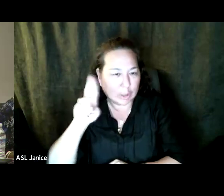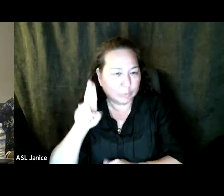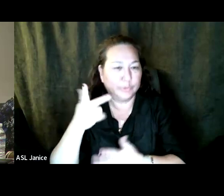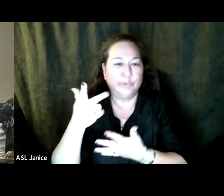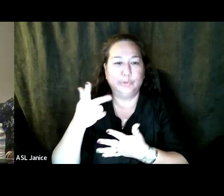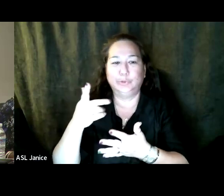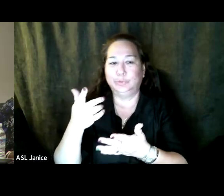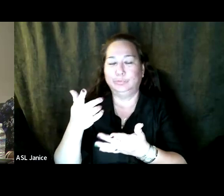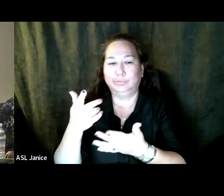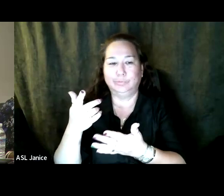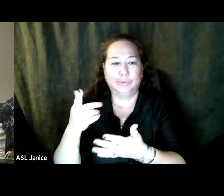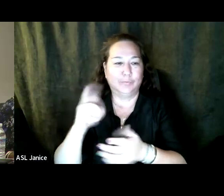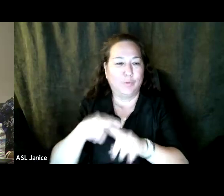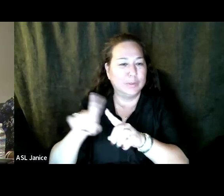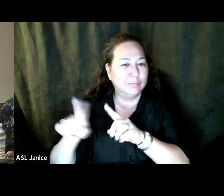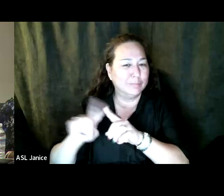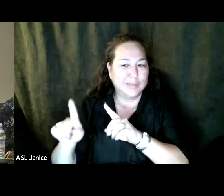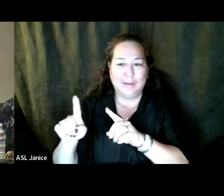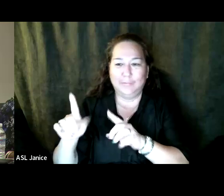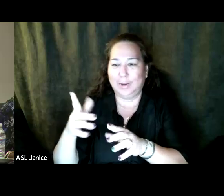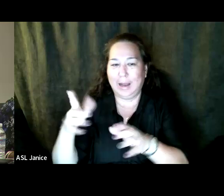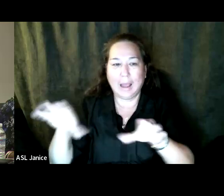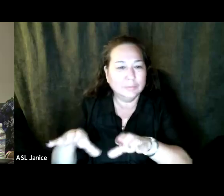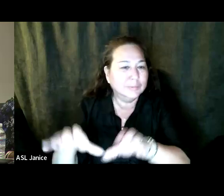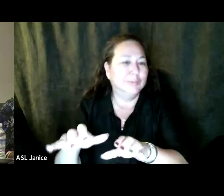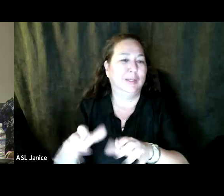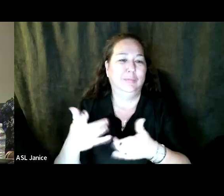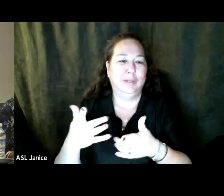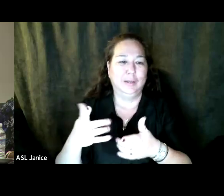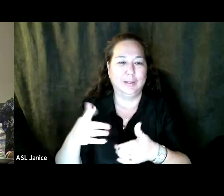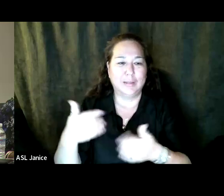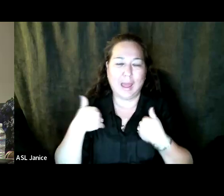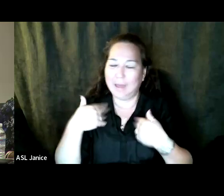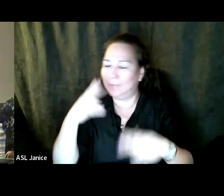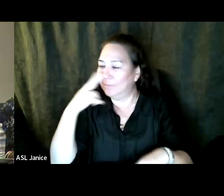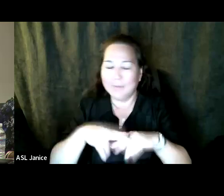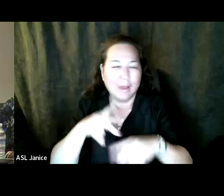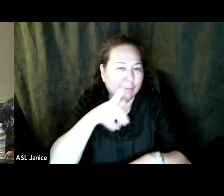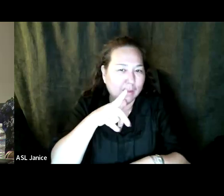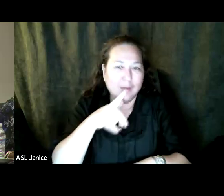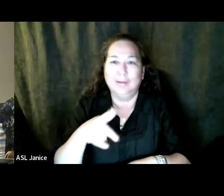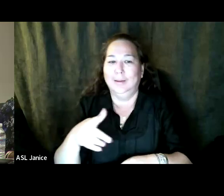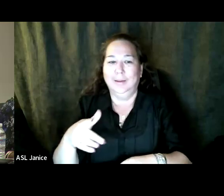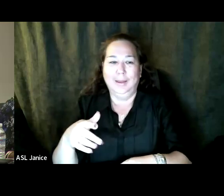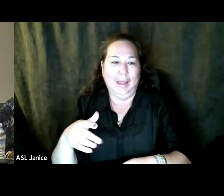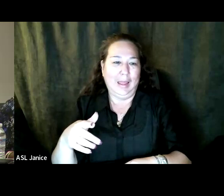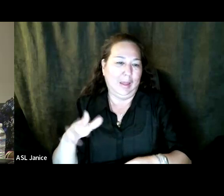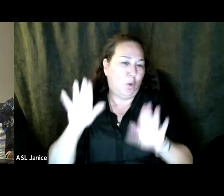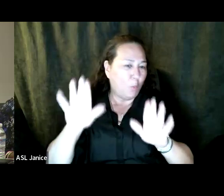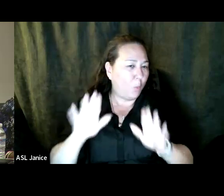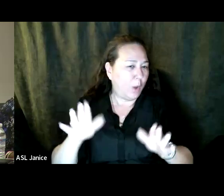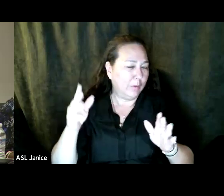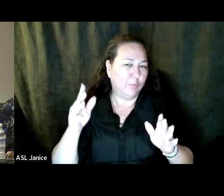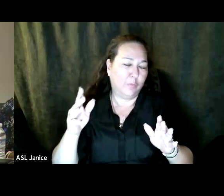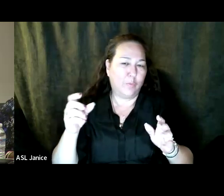General Brigham Community Care Van, had a fun lunch, and did a wonderful cheerleader show. It was a reminder that EMK